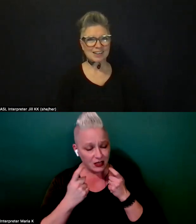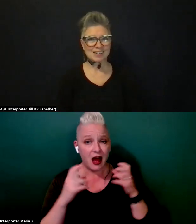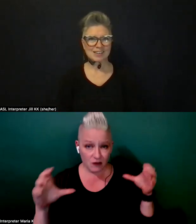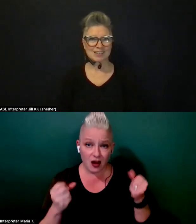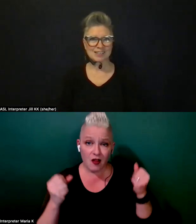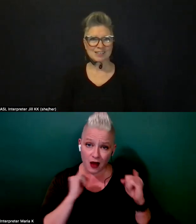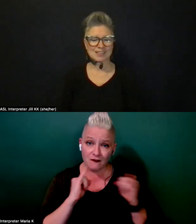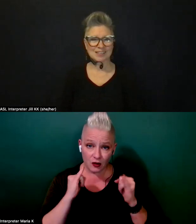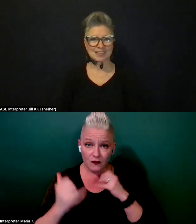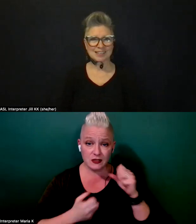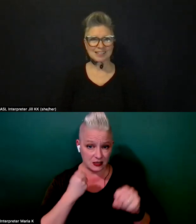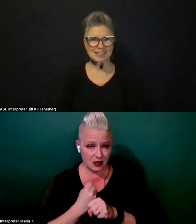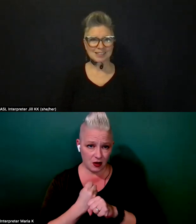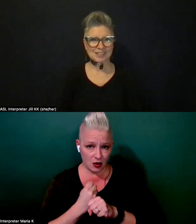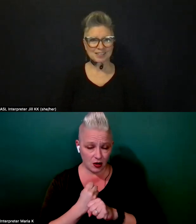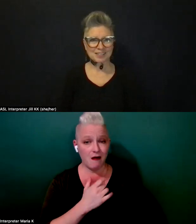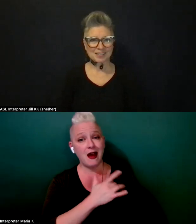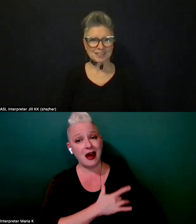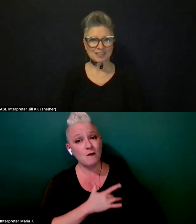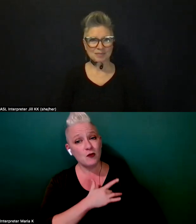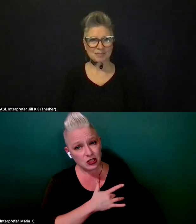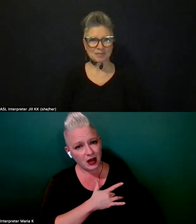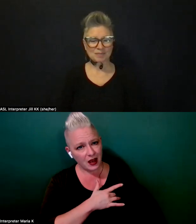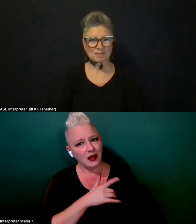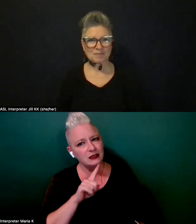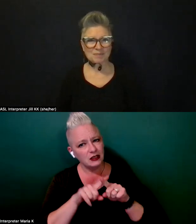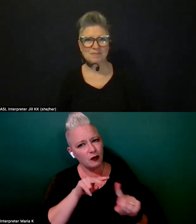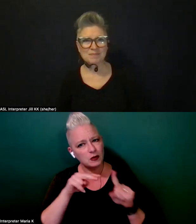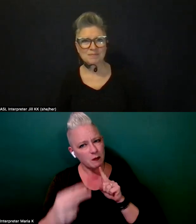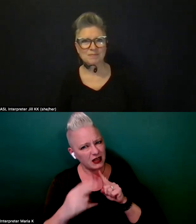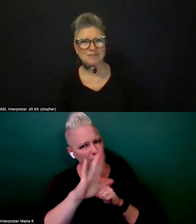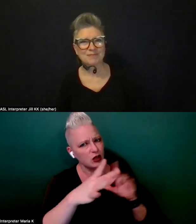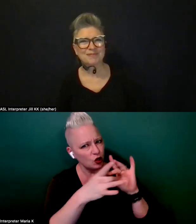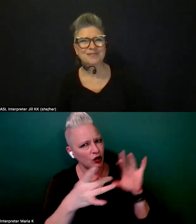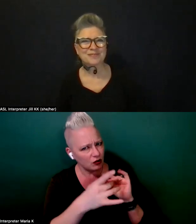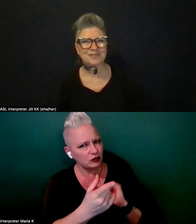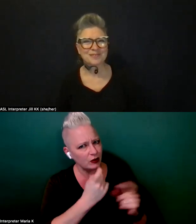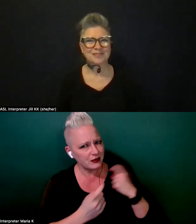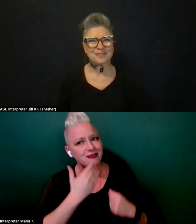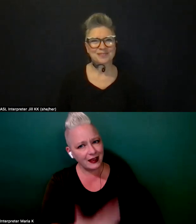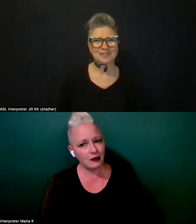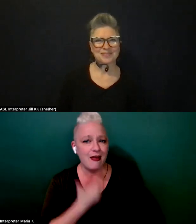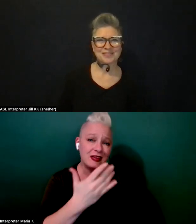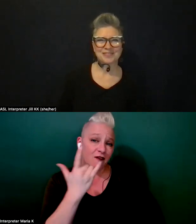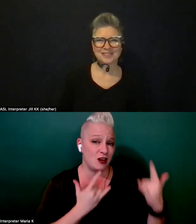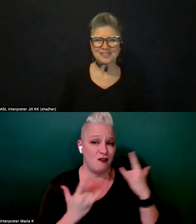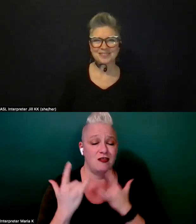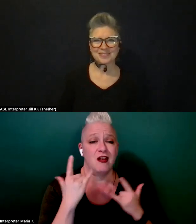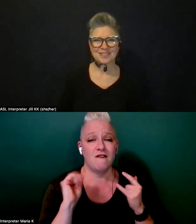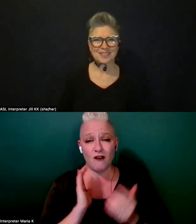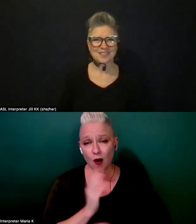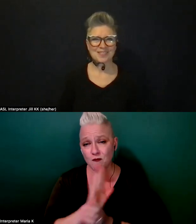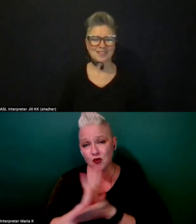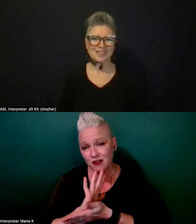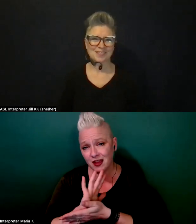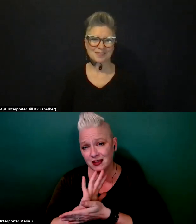year, and appreciate like different angle on a question. So thank you, and thank you for your love of our movies. I